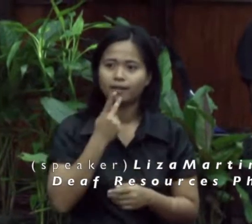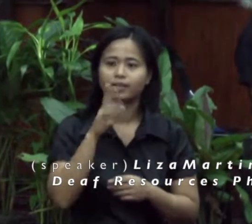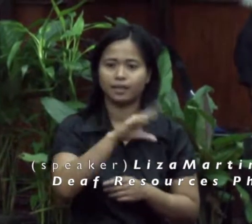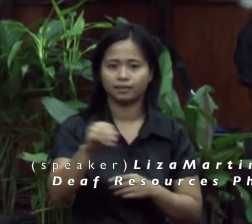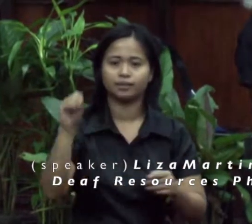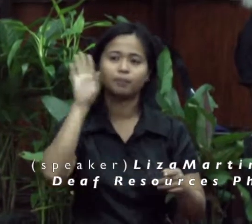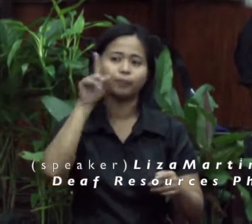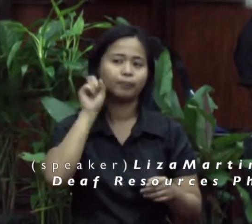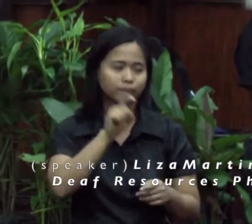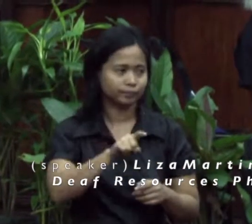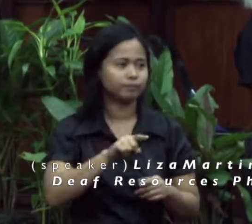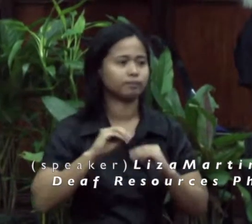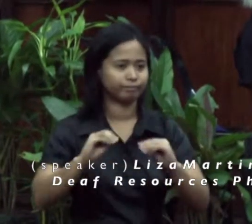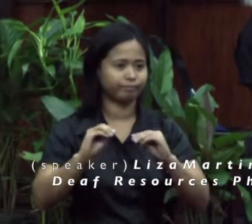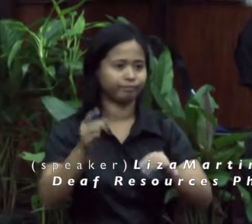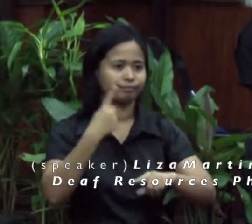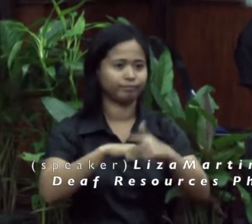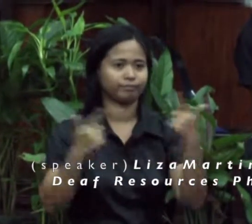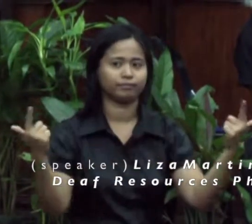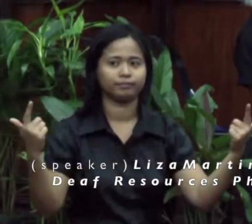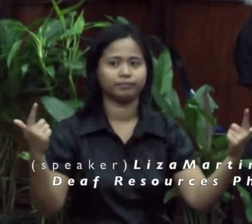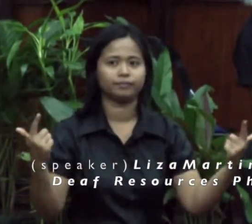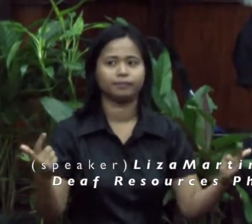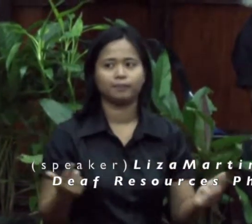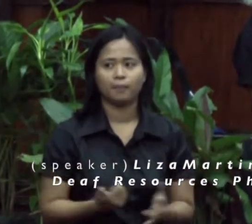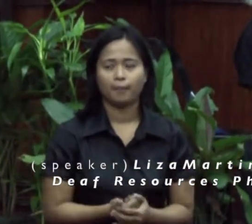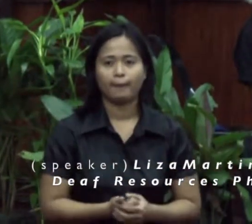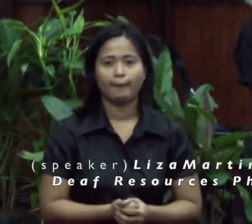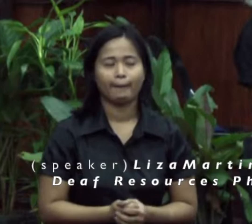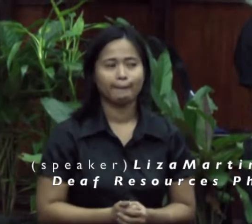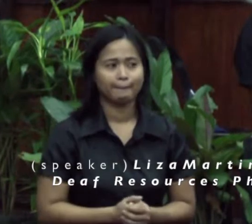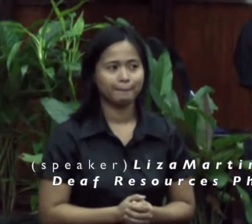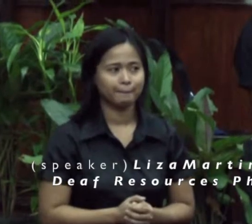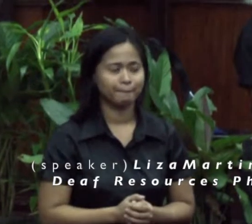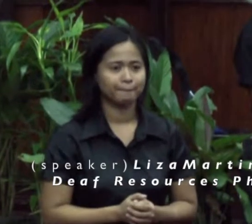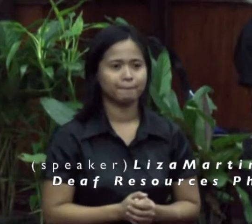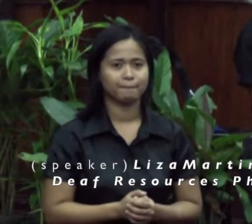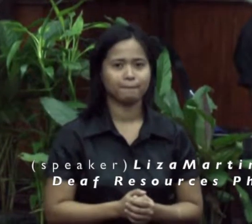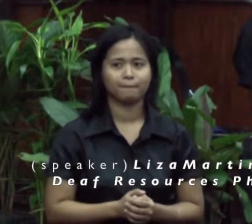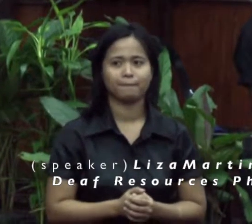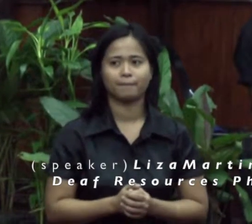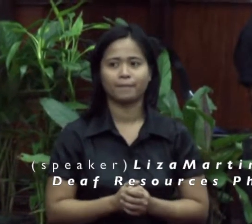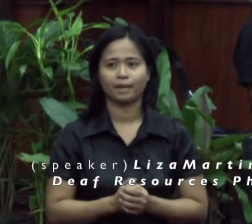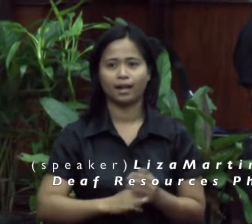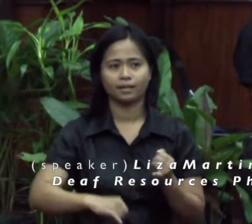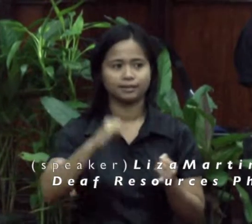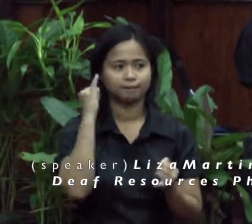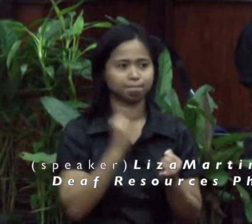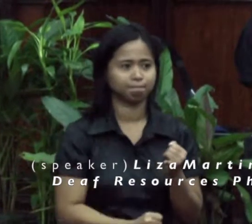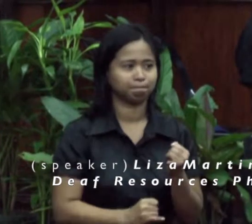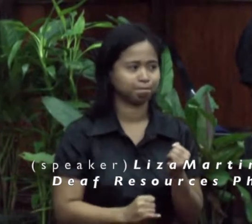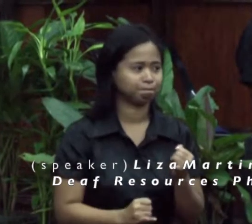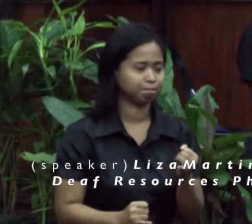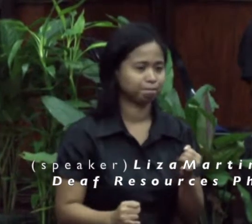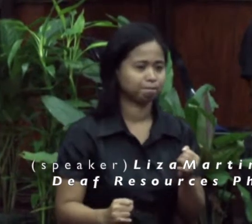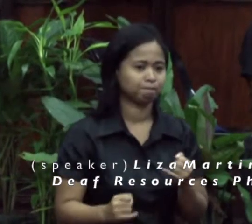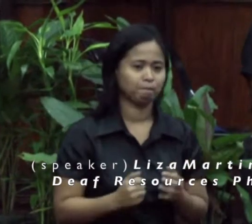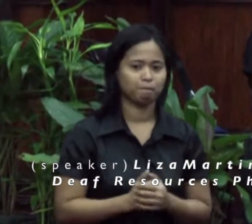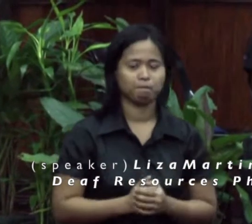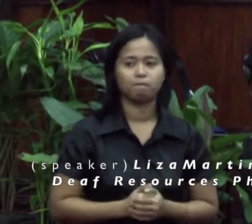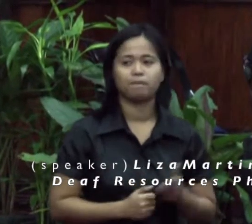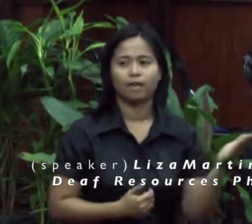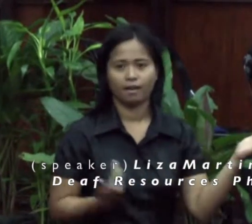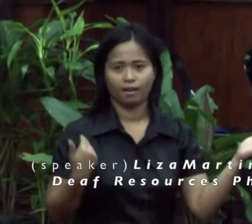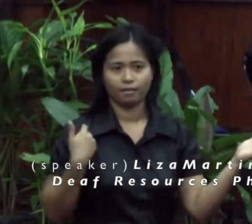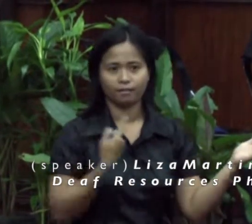to. Next slide. I'm going to just jump to the last one, which is that this is one